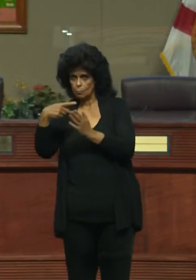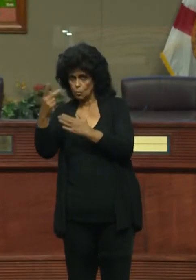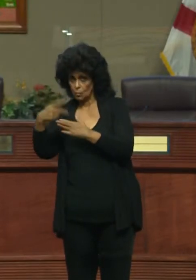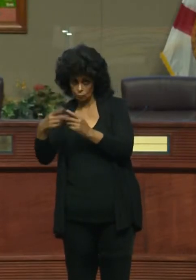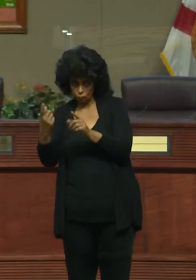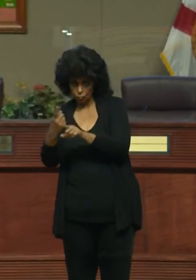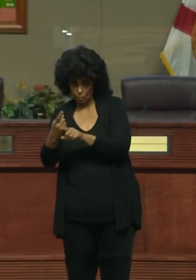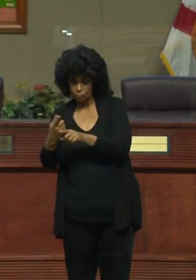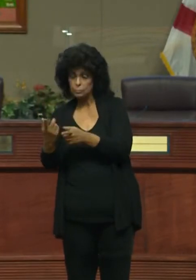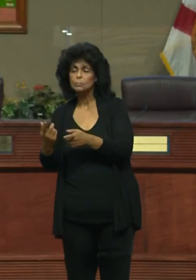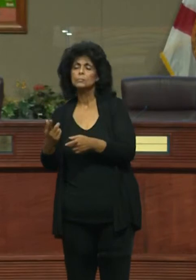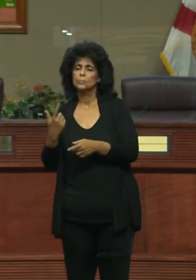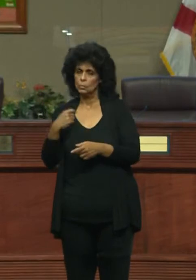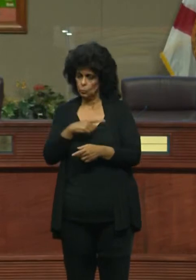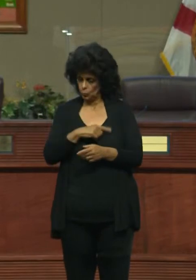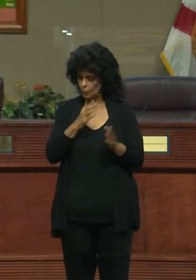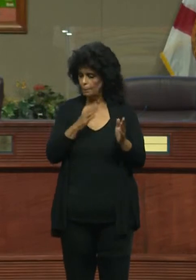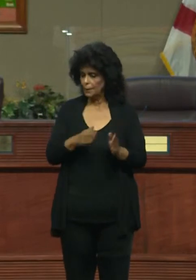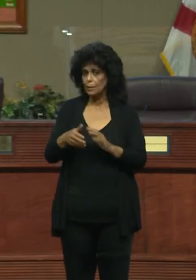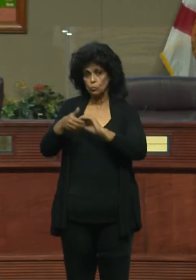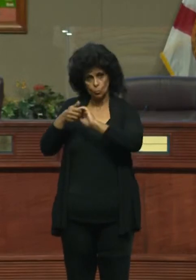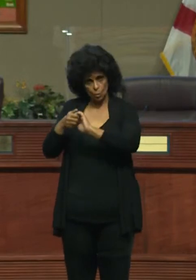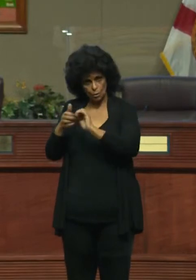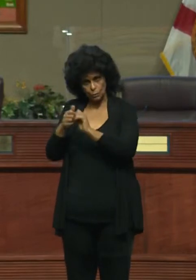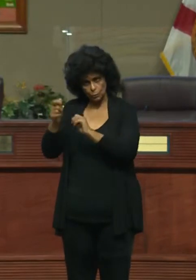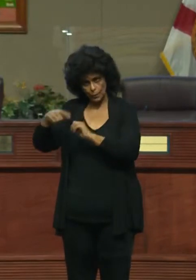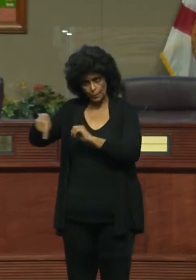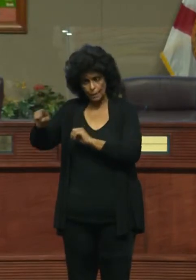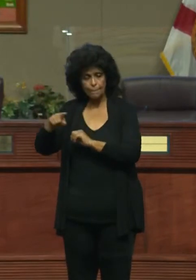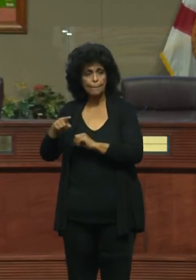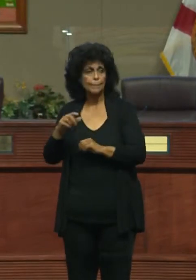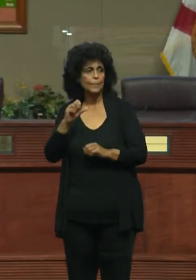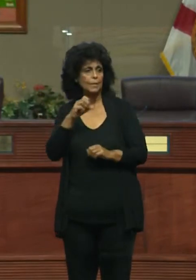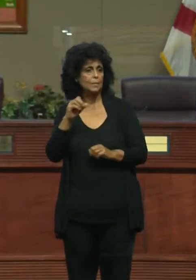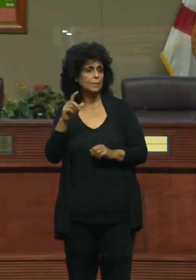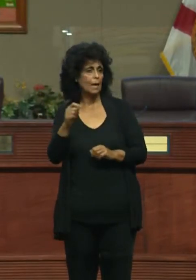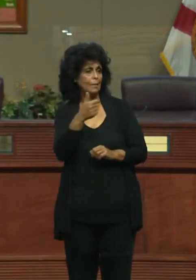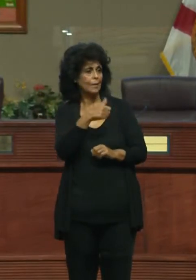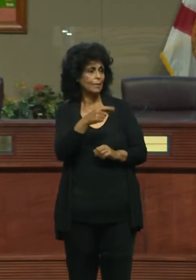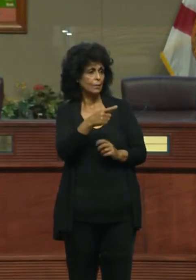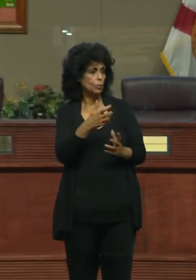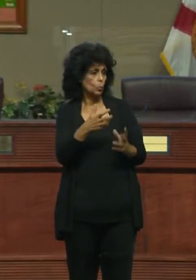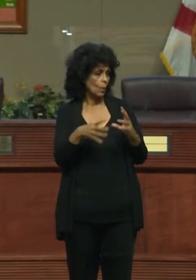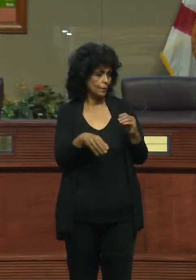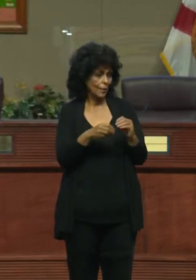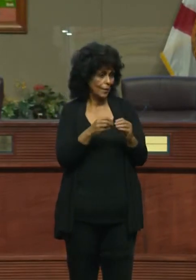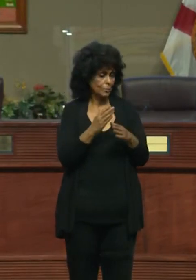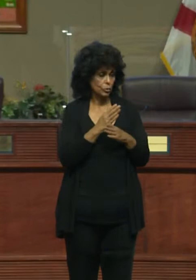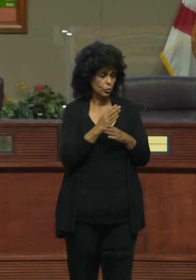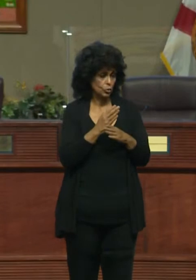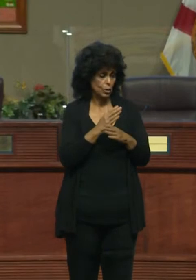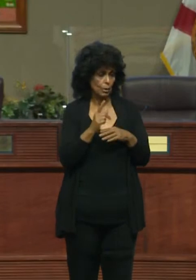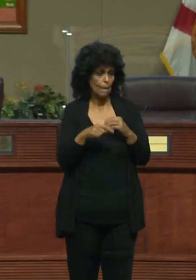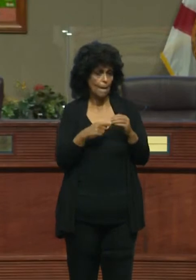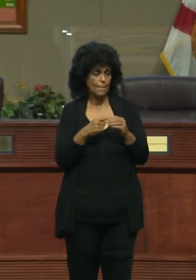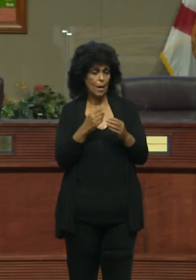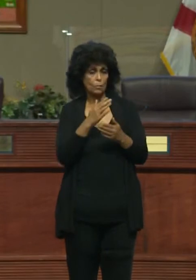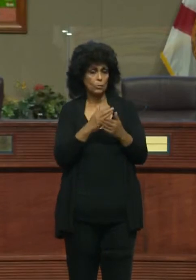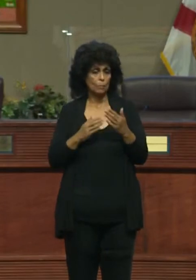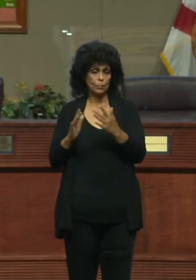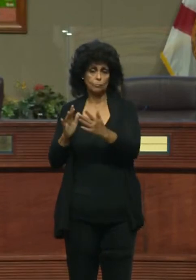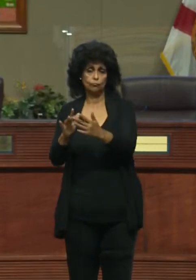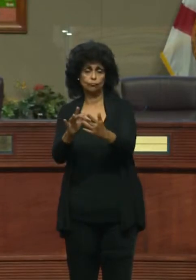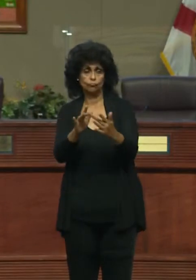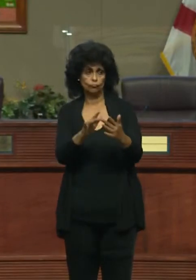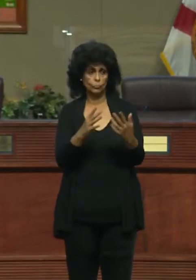them and continue. Scott, I don't know if there's anything you want to come up and share about some of the outreach